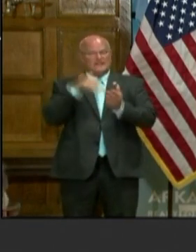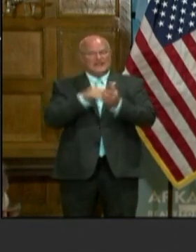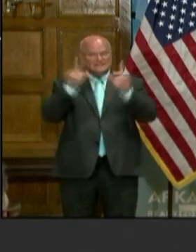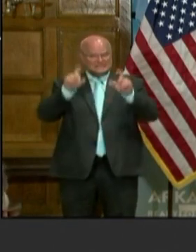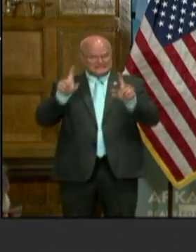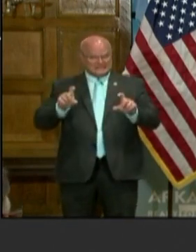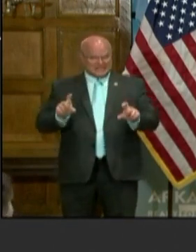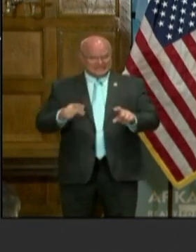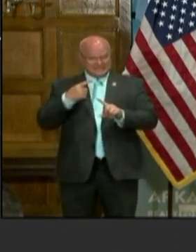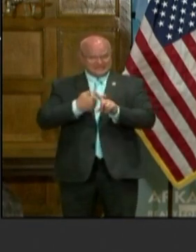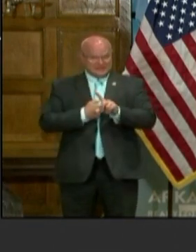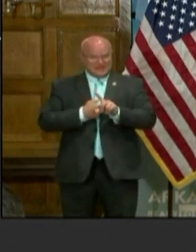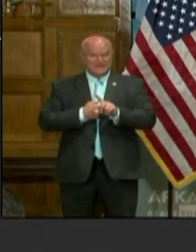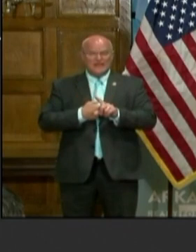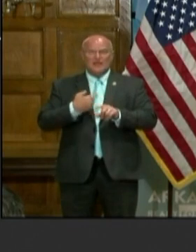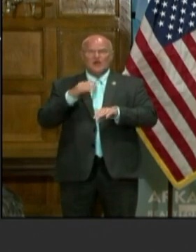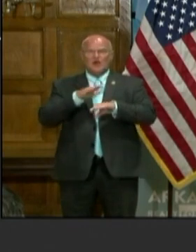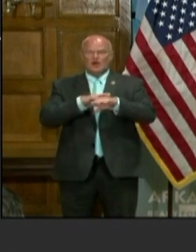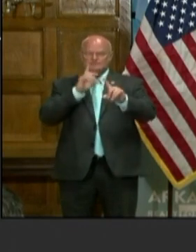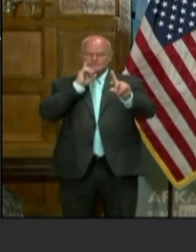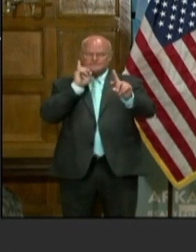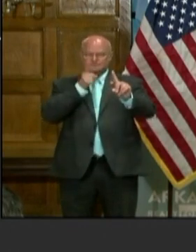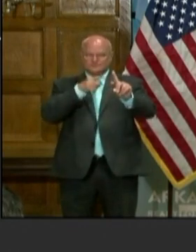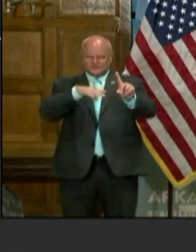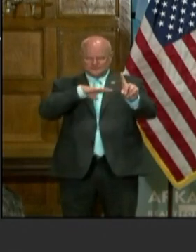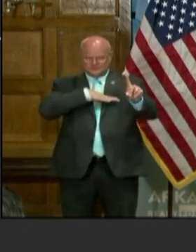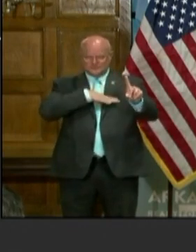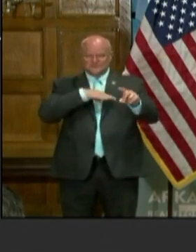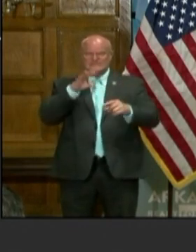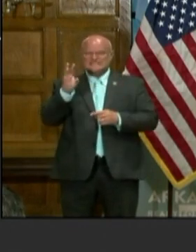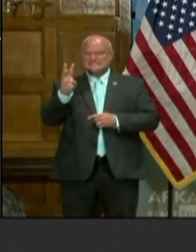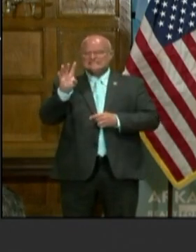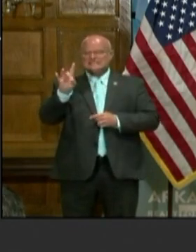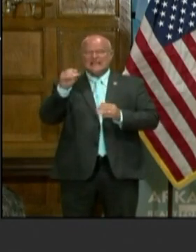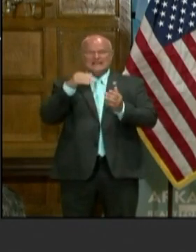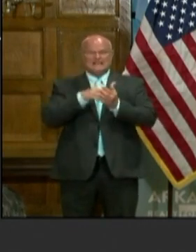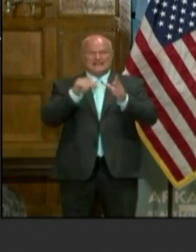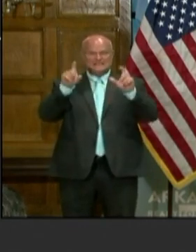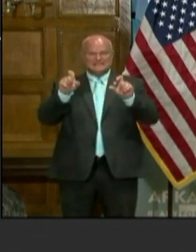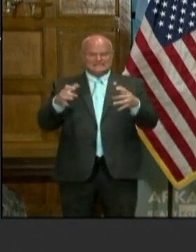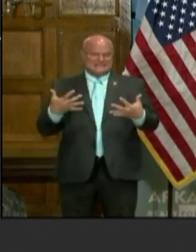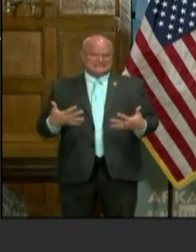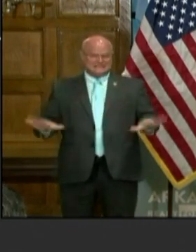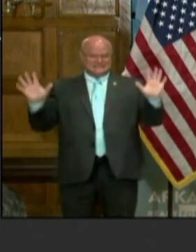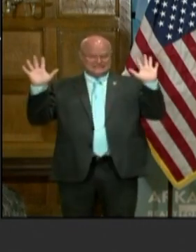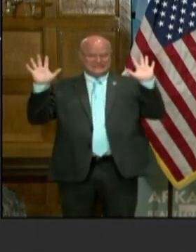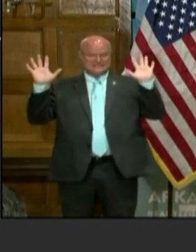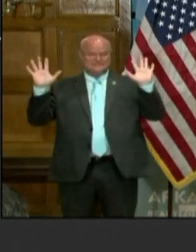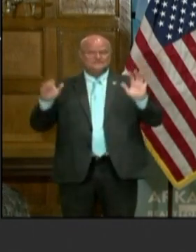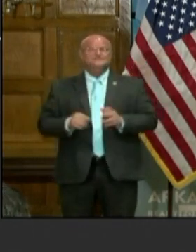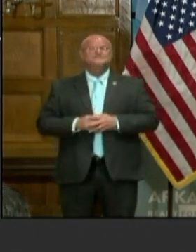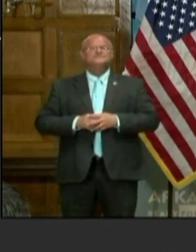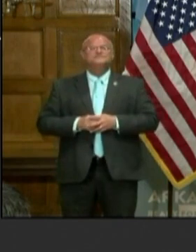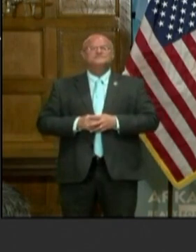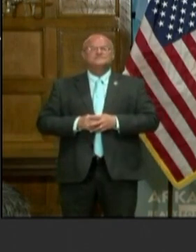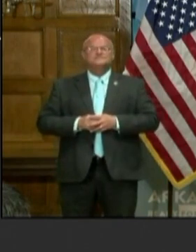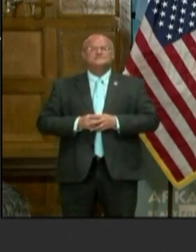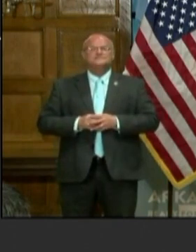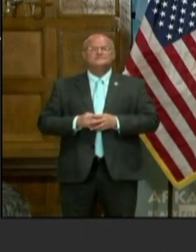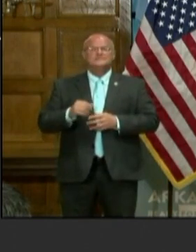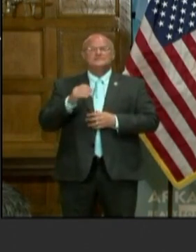120,000 tests, and we're on target to meet that with 68,000 tests that have been conducted.